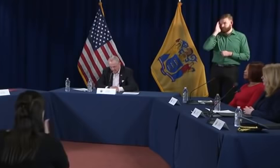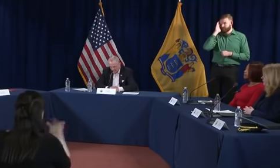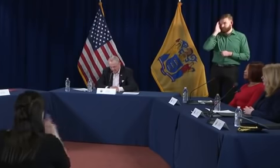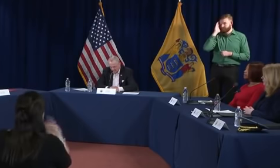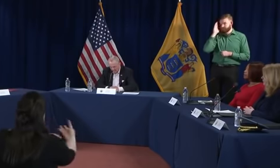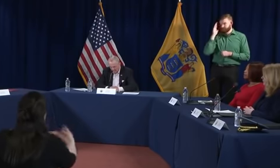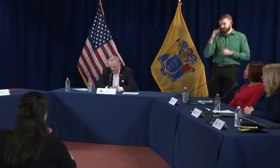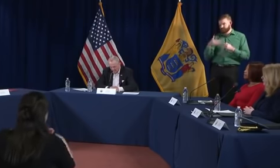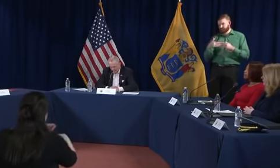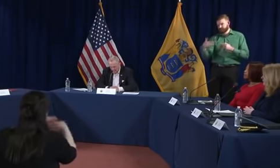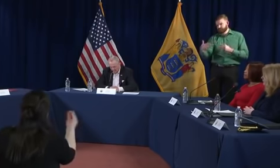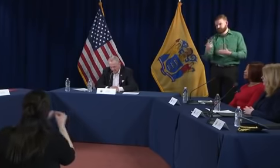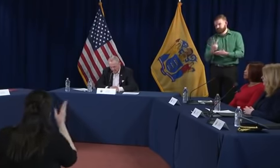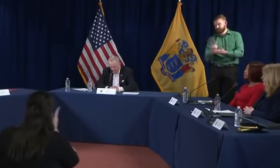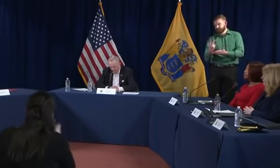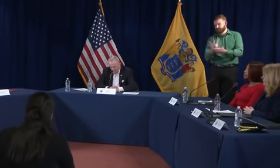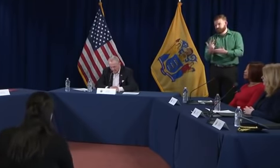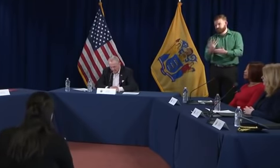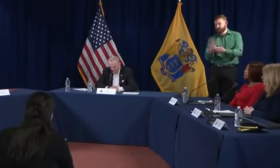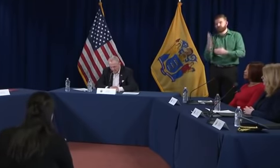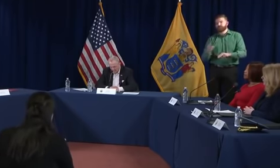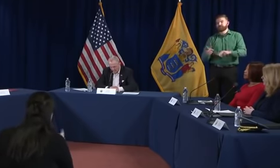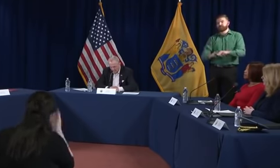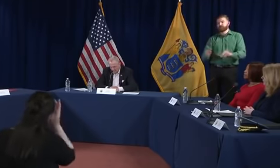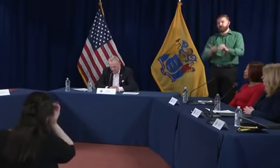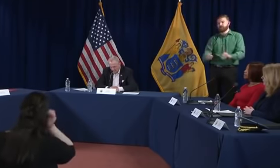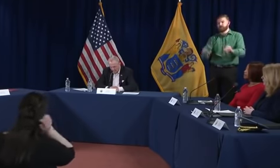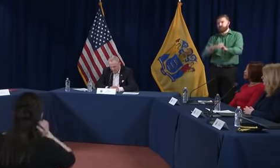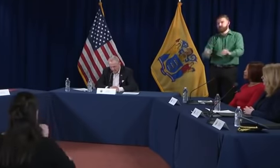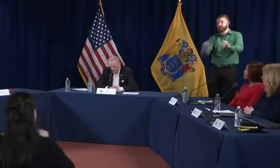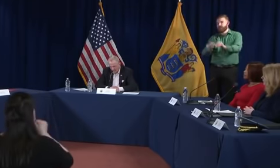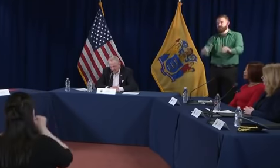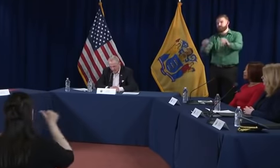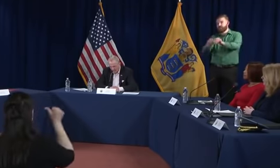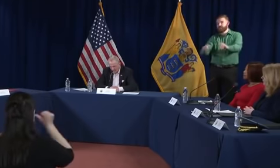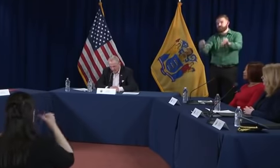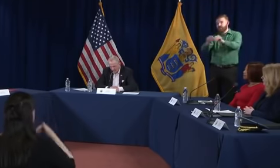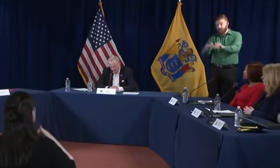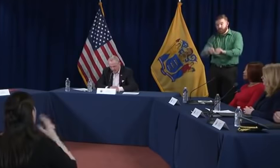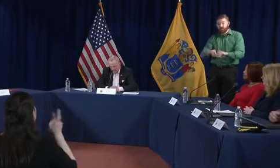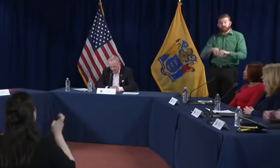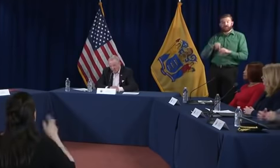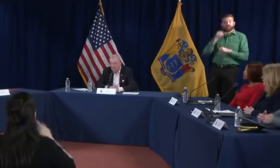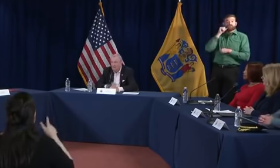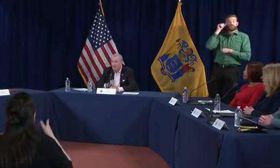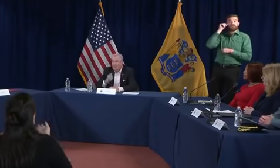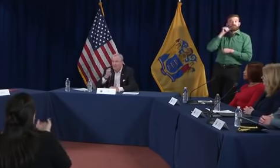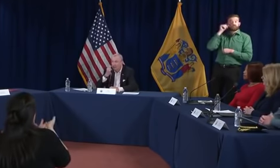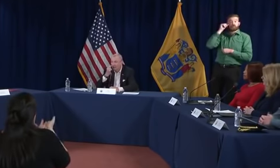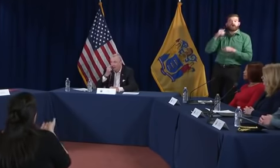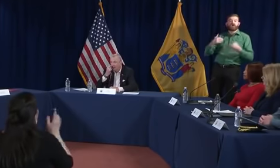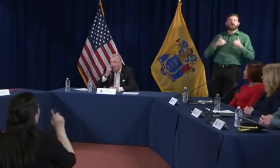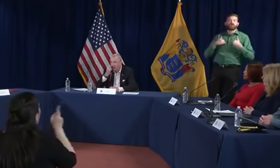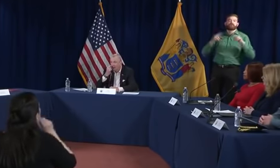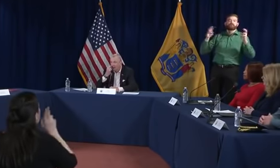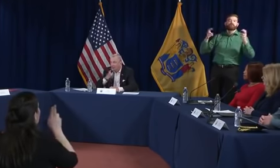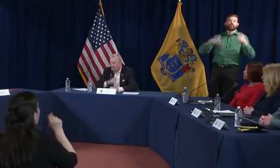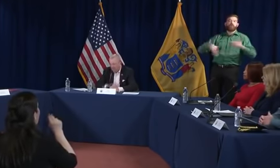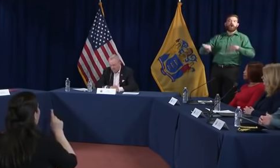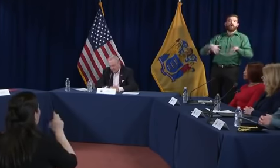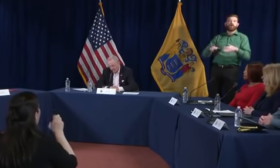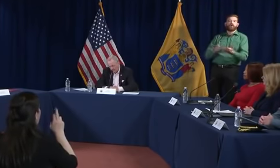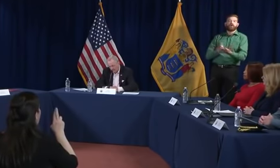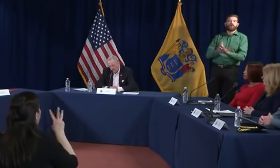weeks. We recently, yesterday, completed a walkthrough at Underwood Memorial Hospital in Woodbury, New